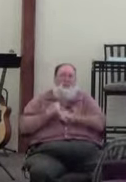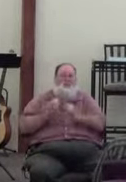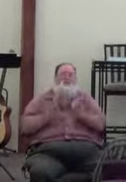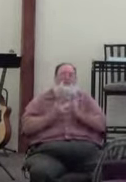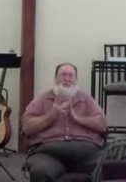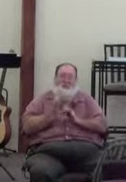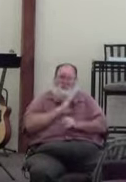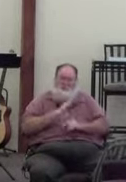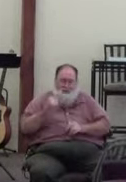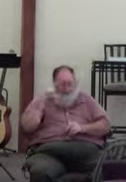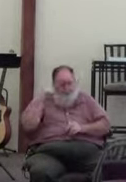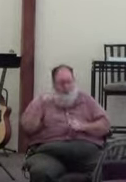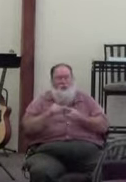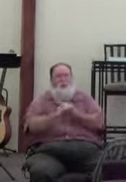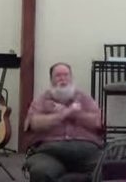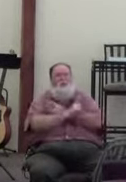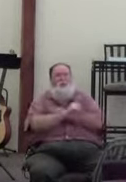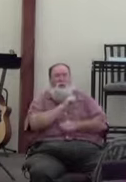him.